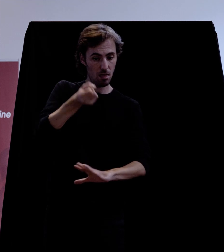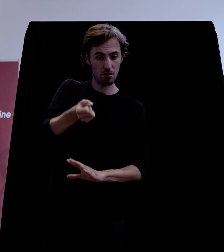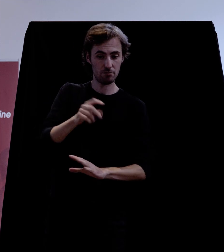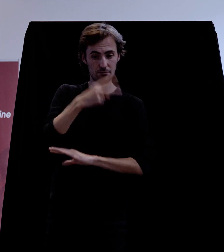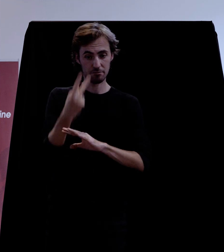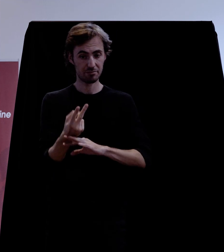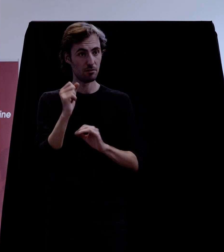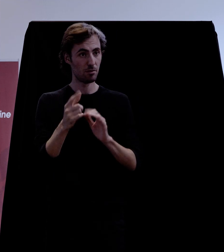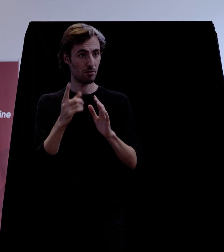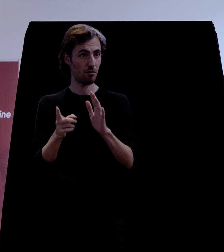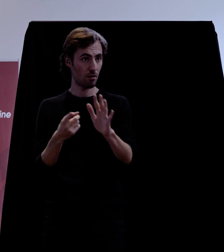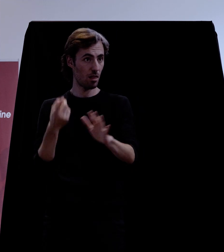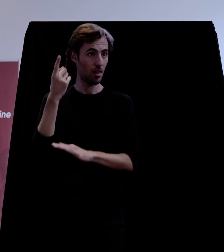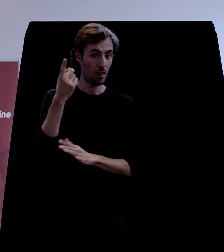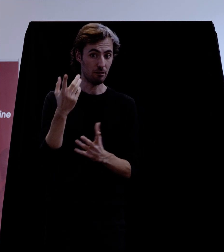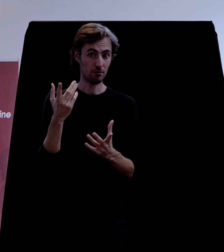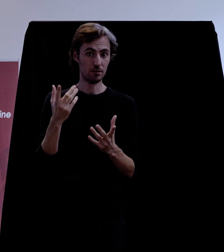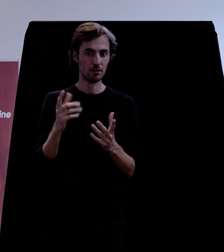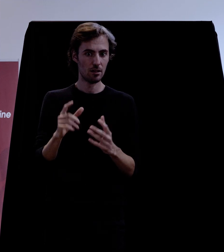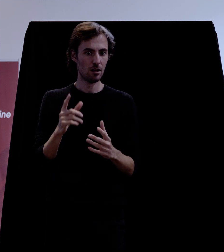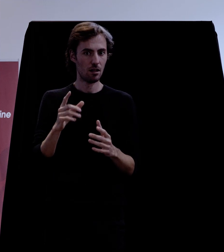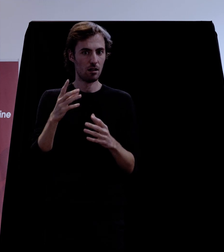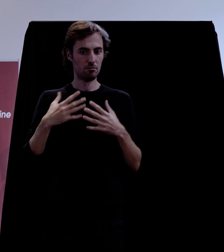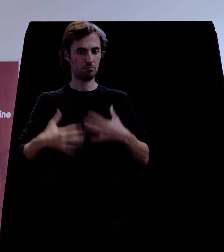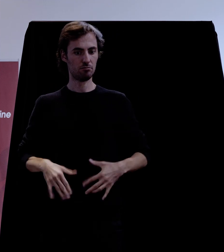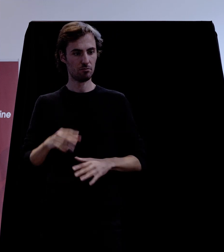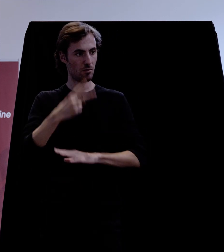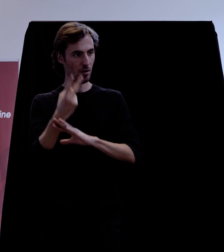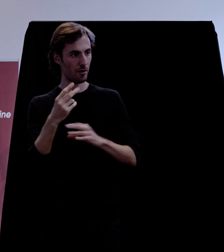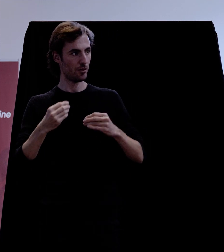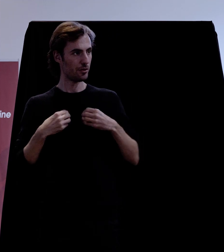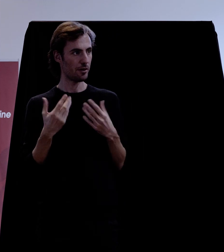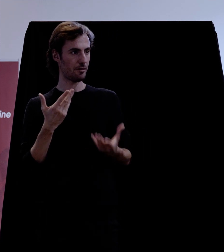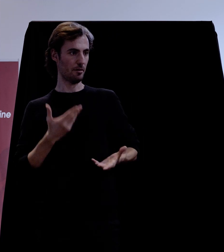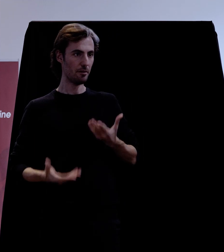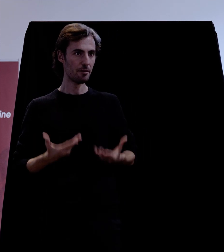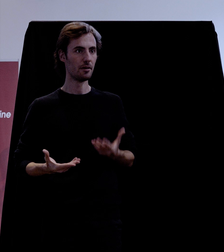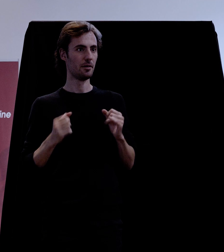everything. Well done, kids with charge, to figure that out.